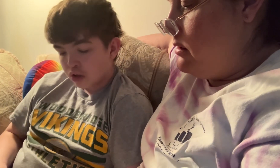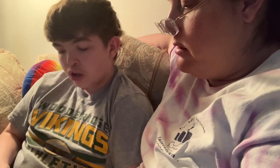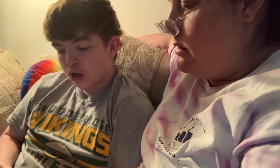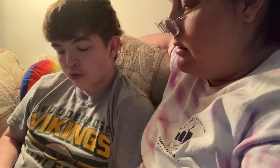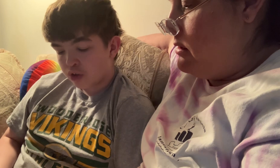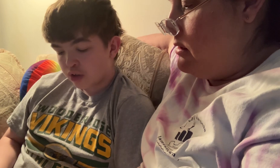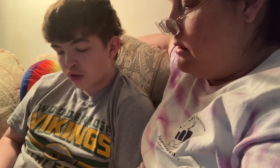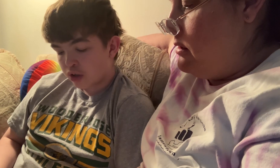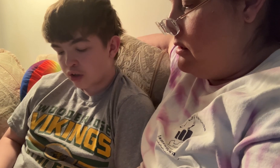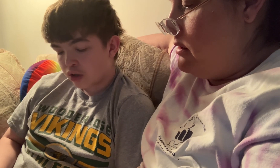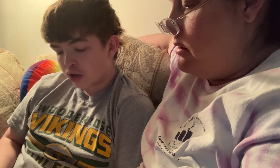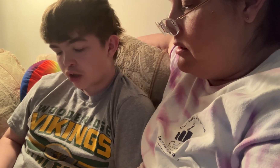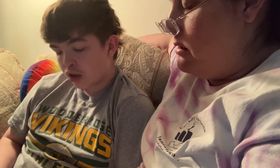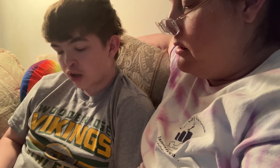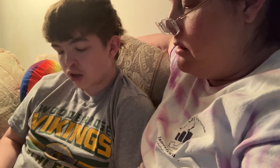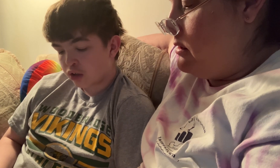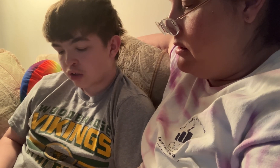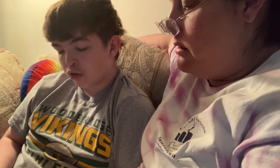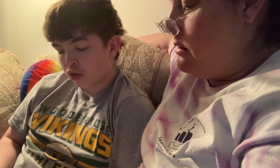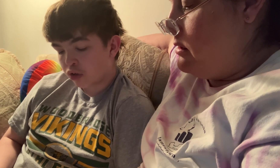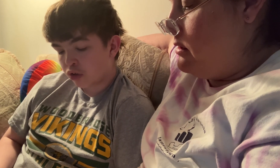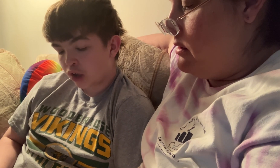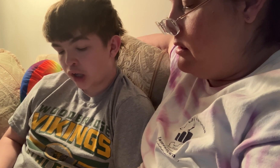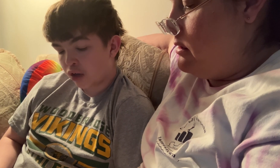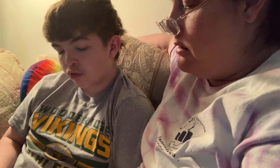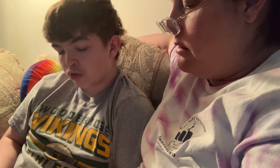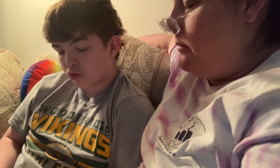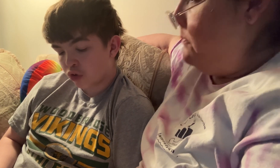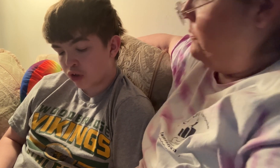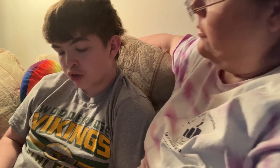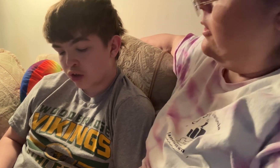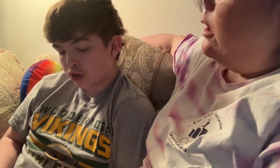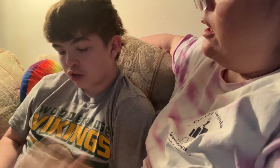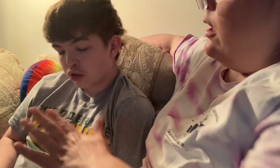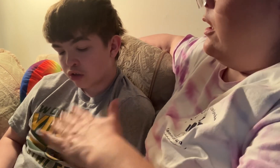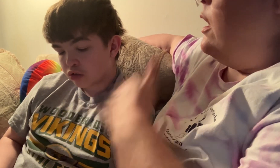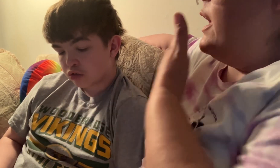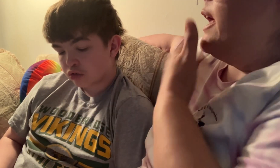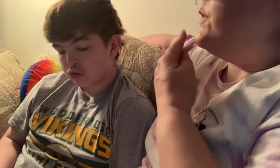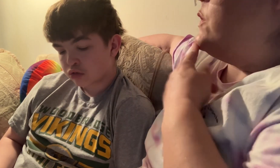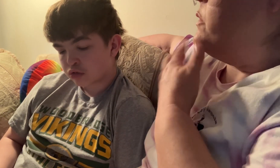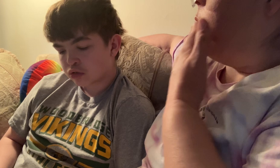He was a hysterical, half-crazy. Excuse me.